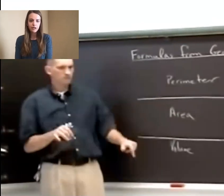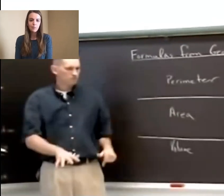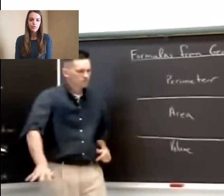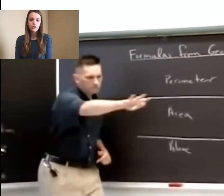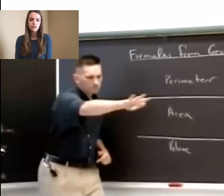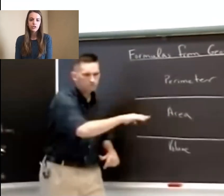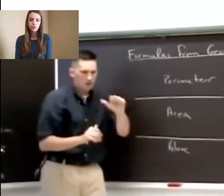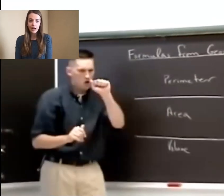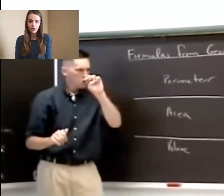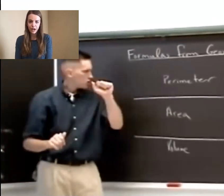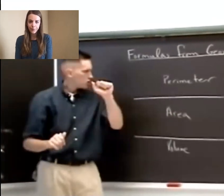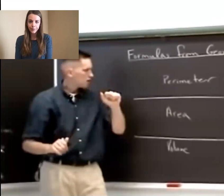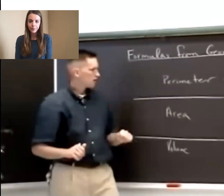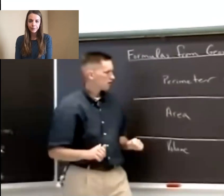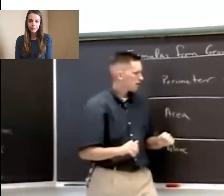Now moving on to area.